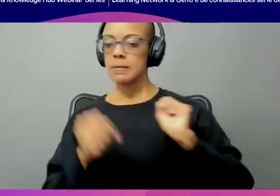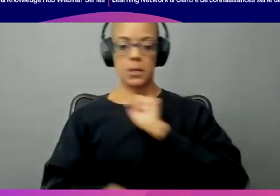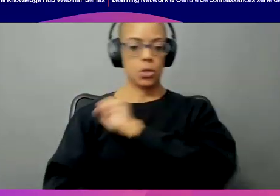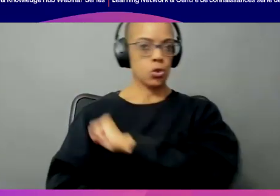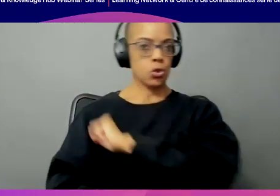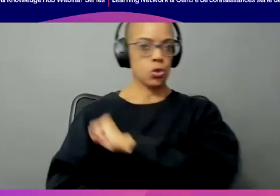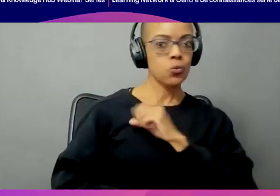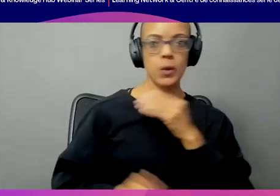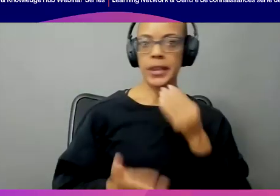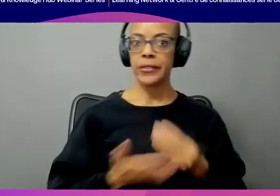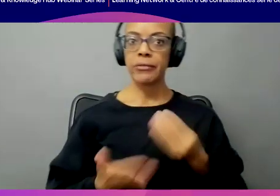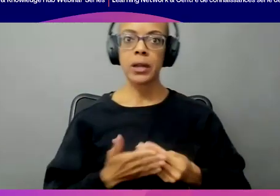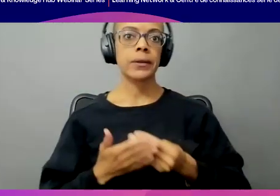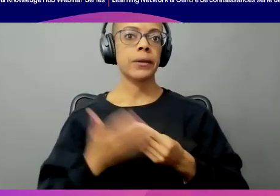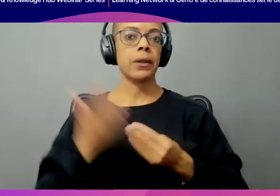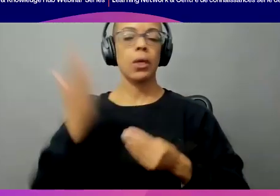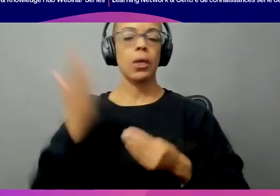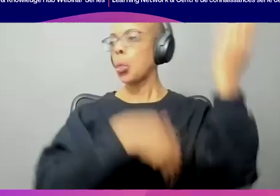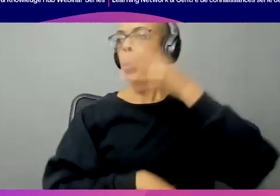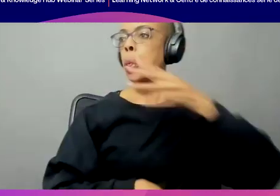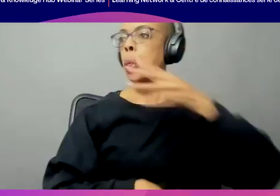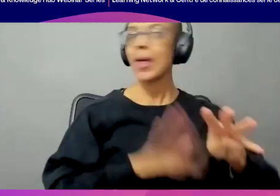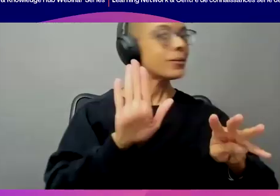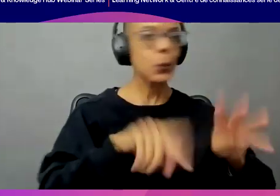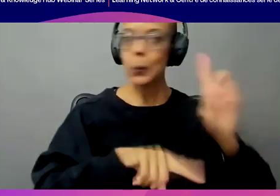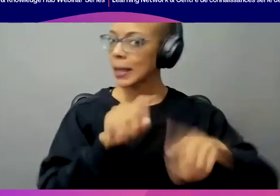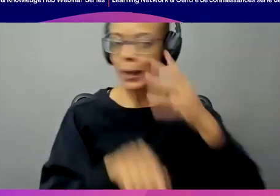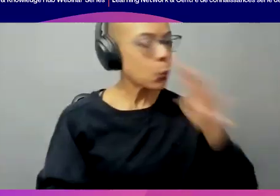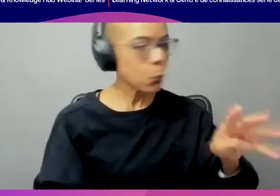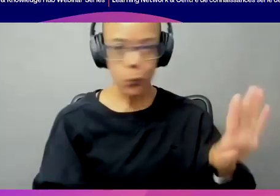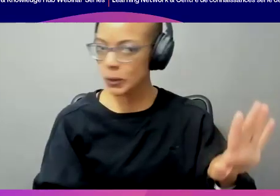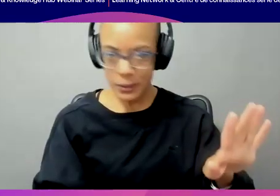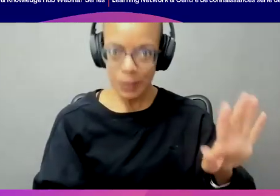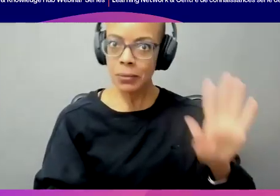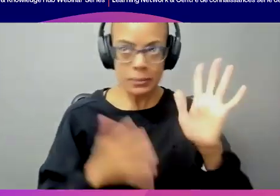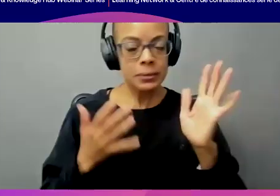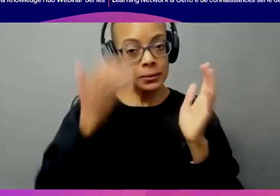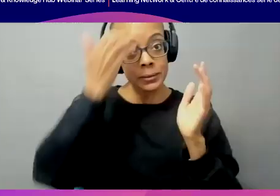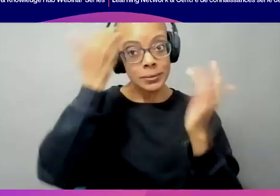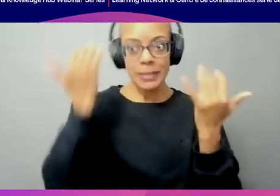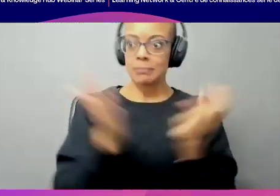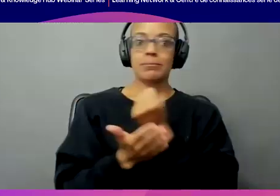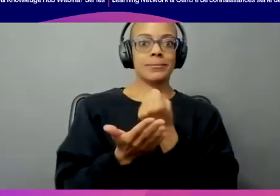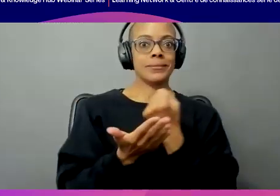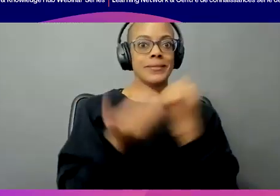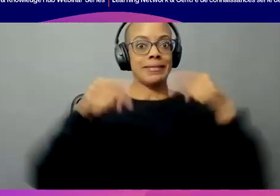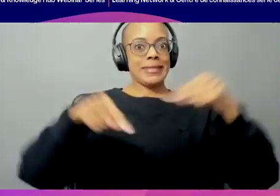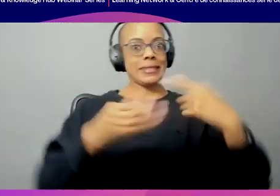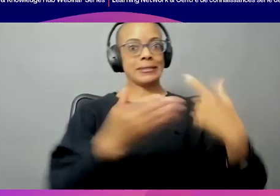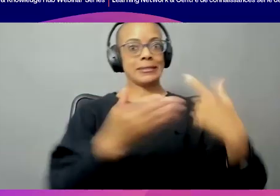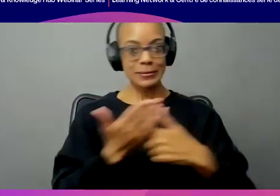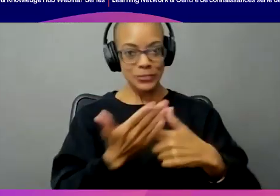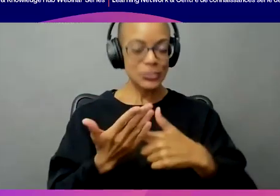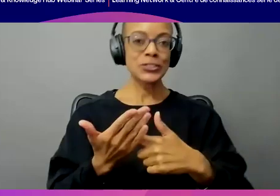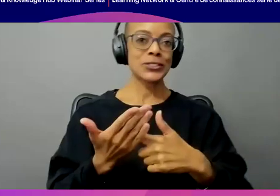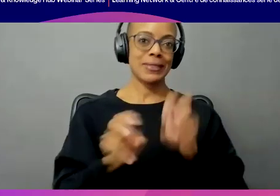the only way for us to do that is to continue to have these kinds of conversations, and to have people like Lorraine and Katrina and